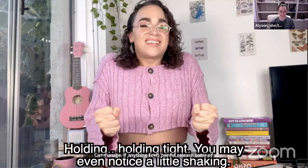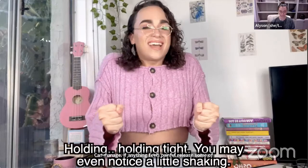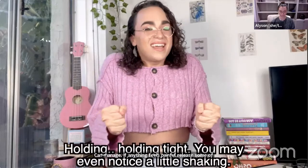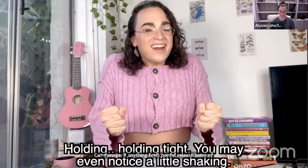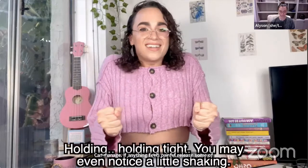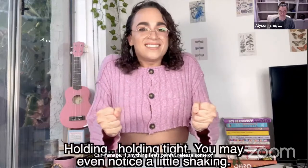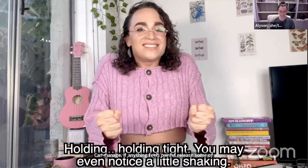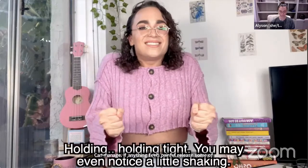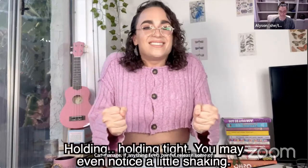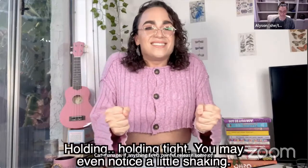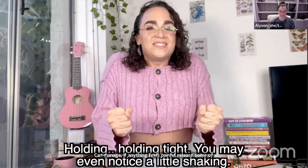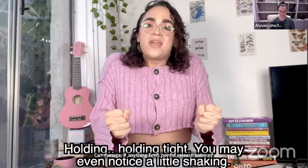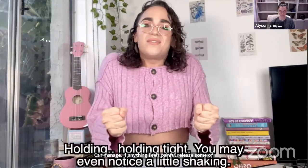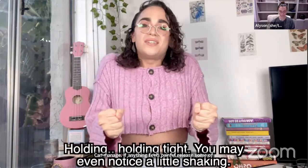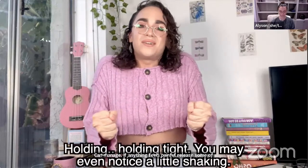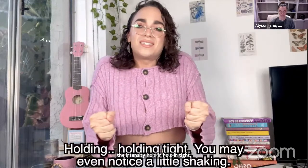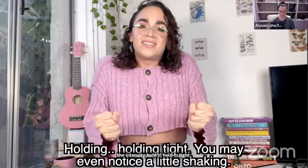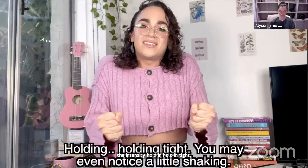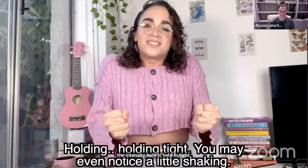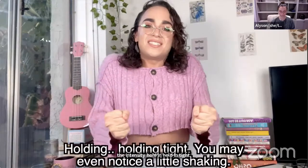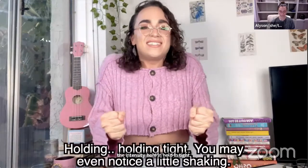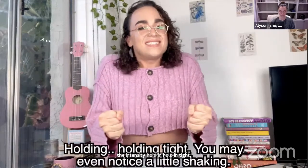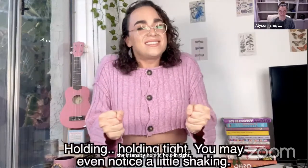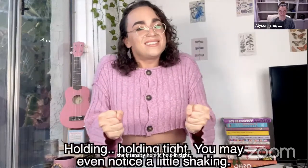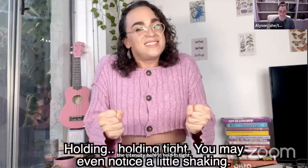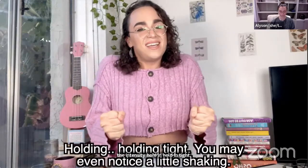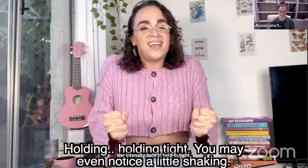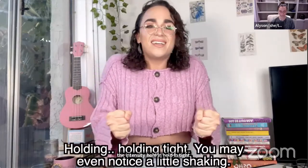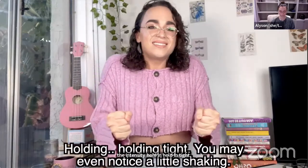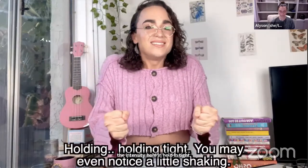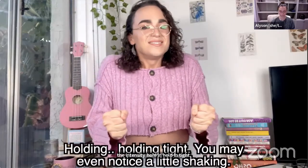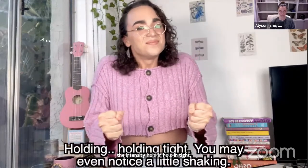Holding tight, you may even notice a little shaking.